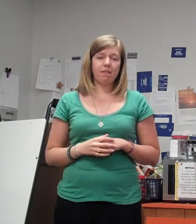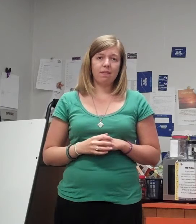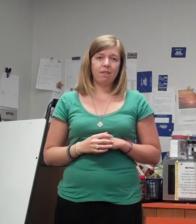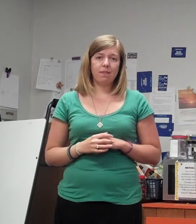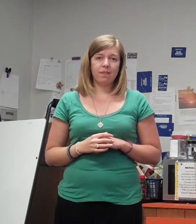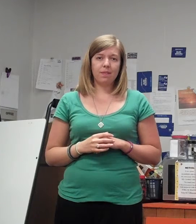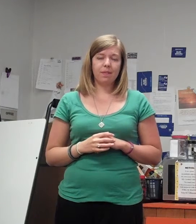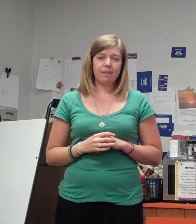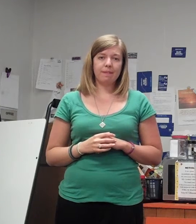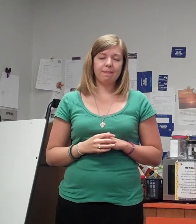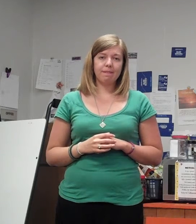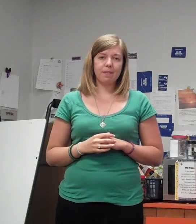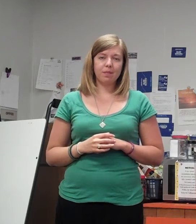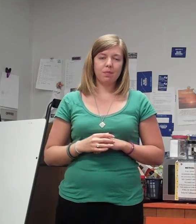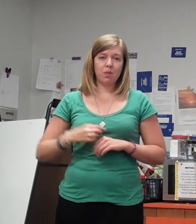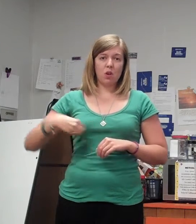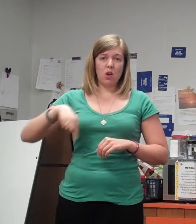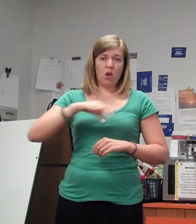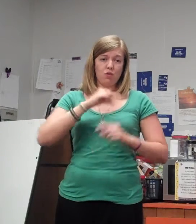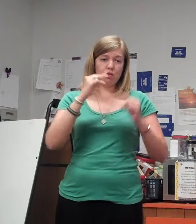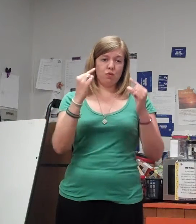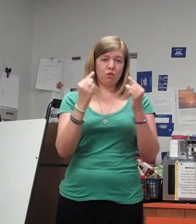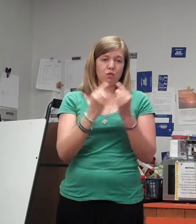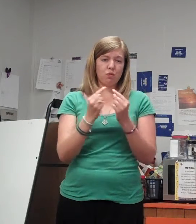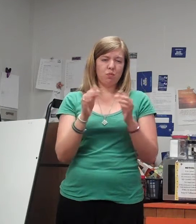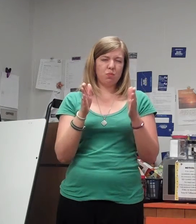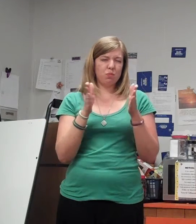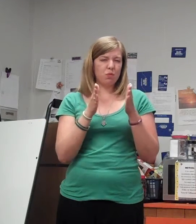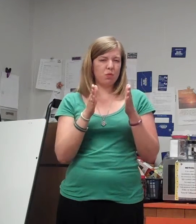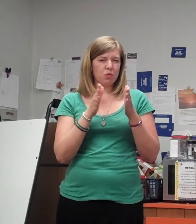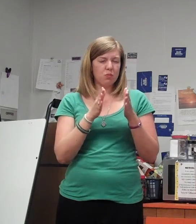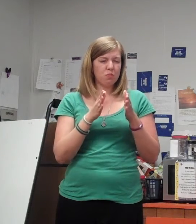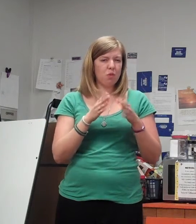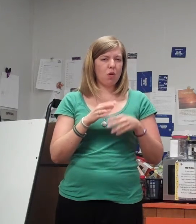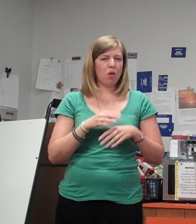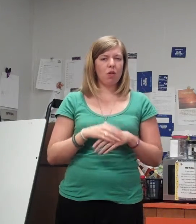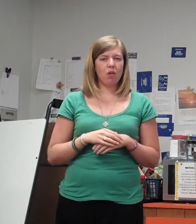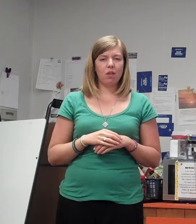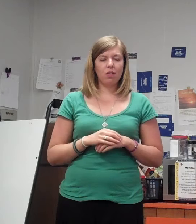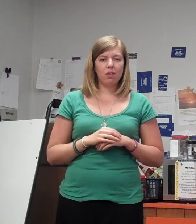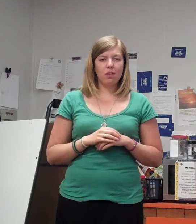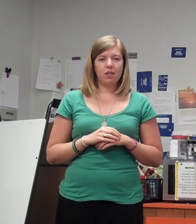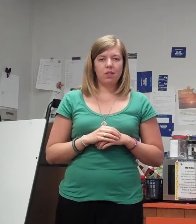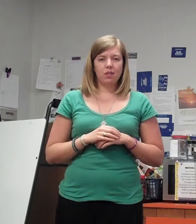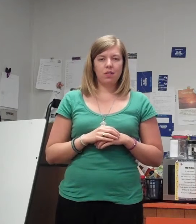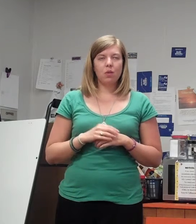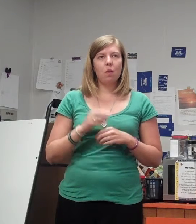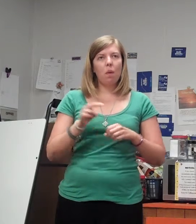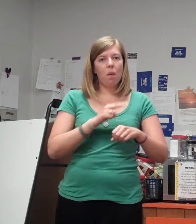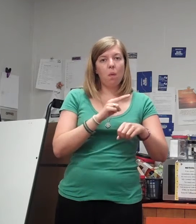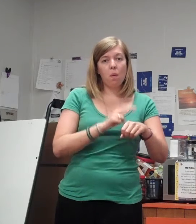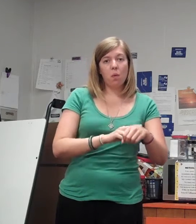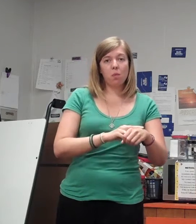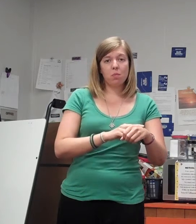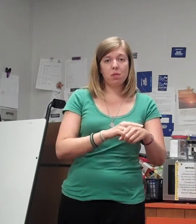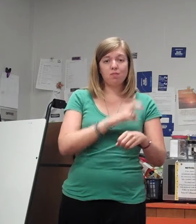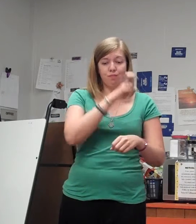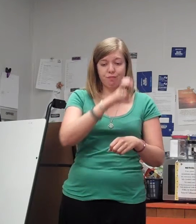And our group was a very small travel group. Usually travel groups, when you go to adopt, from what I've seen anyways, are usually groups of